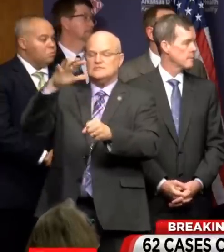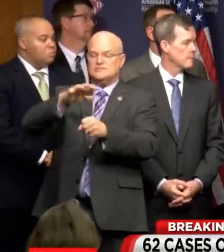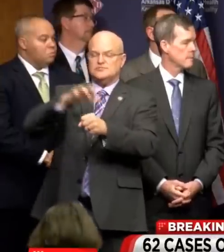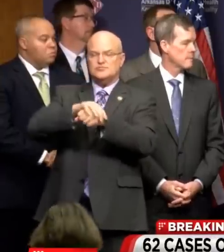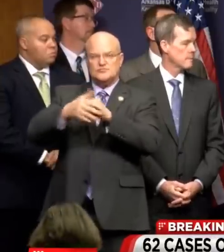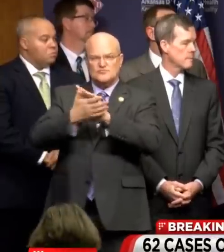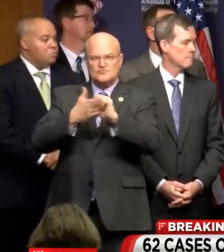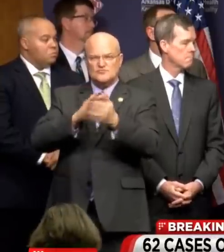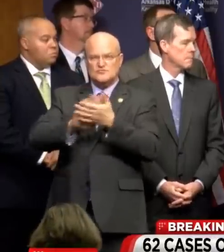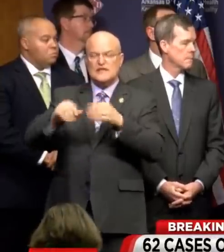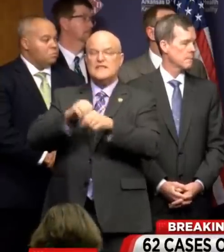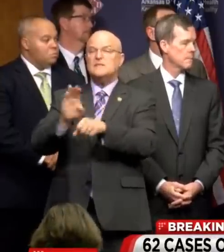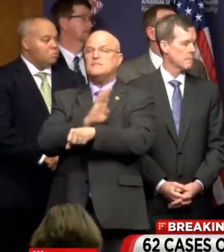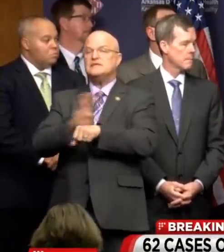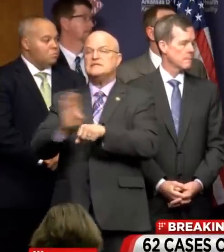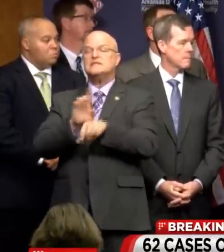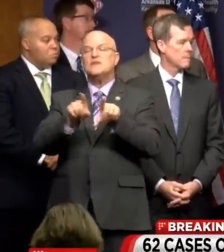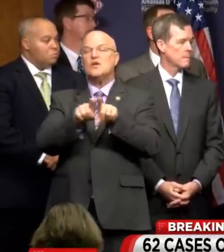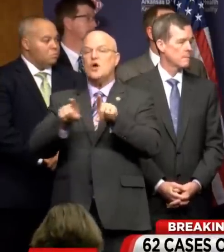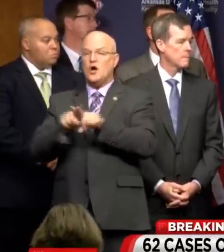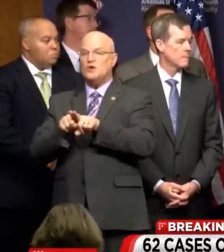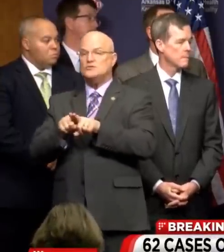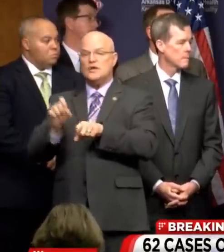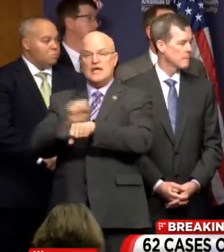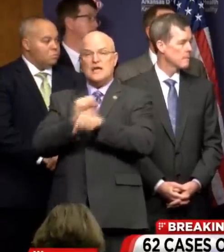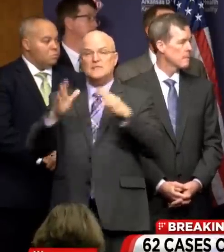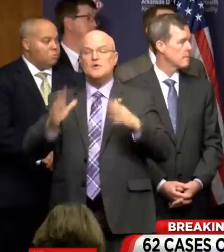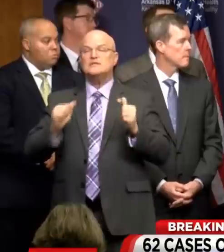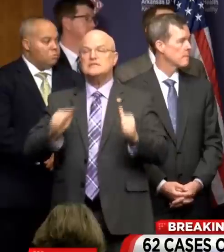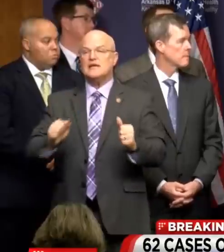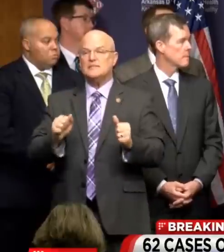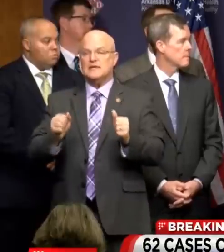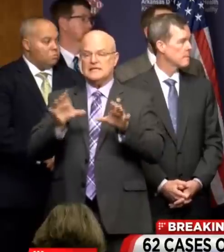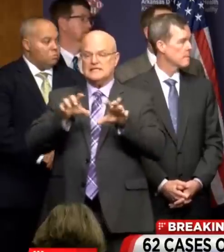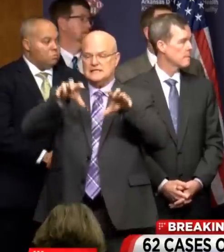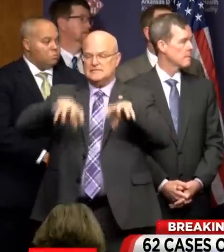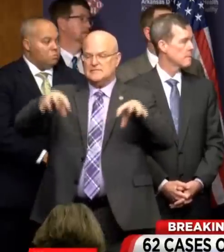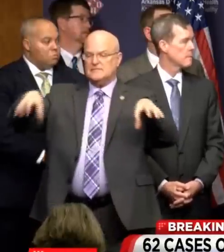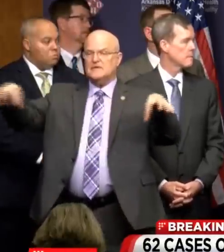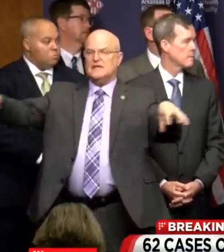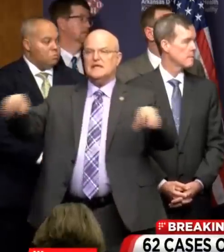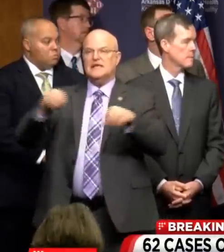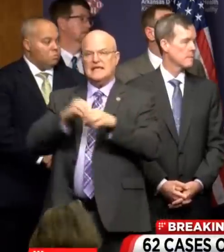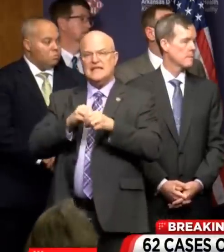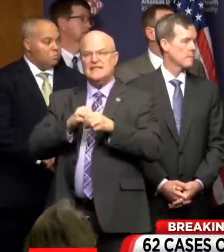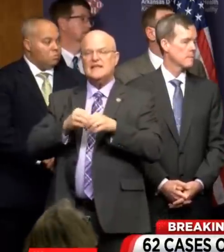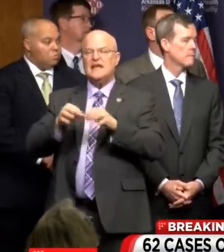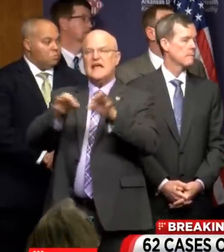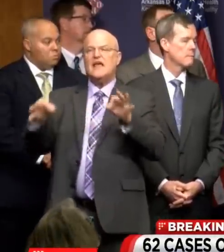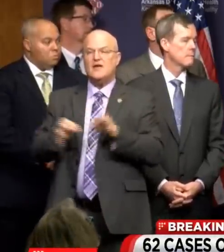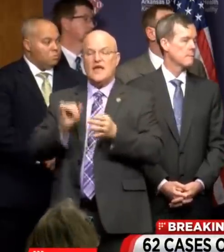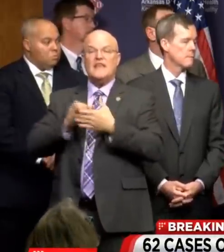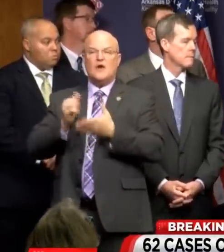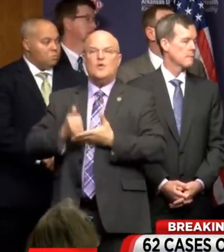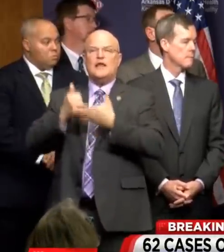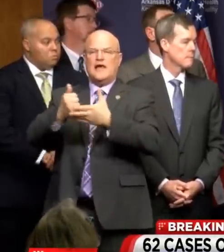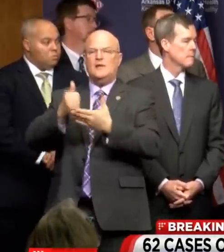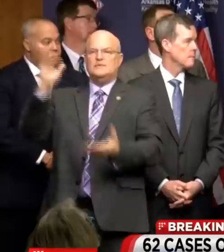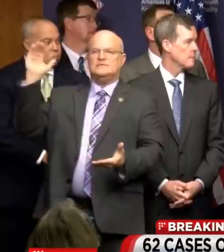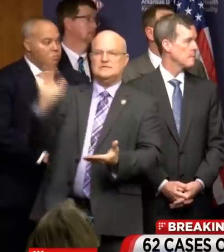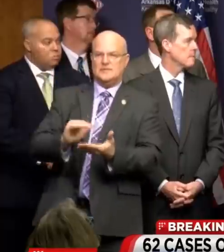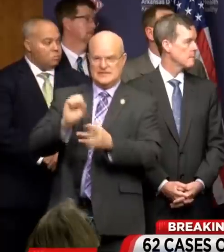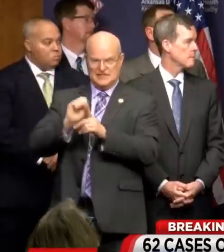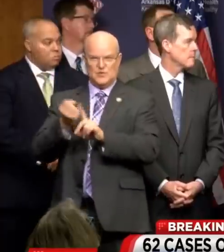sanitizers within your businesses, and also if employees can be spaced around within the facility, that would also help mitigate some